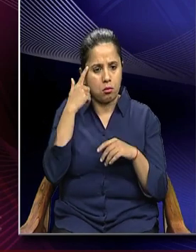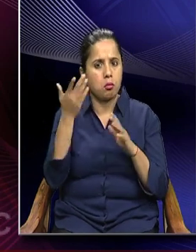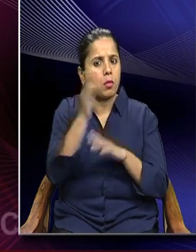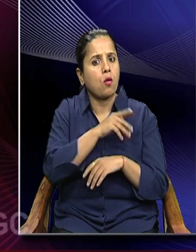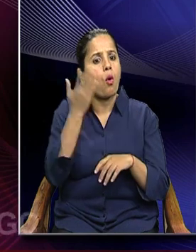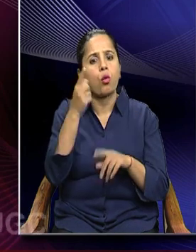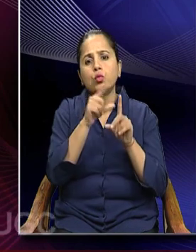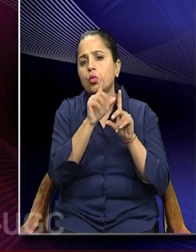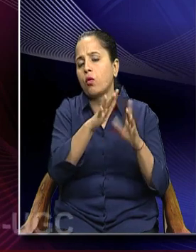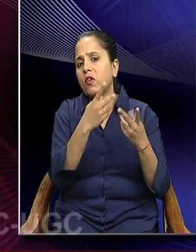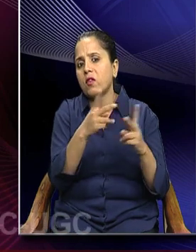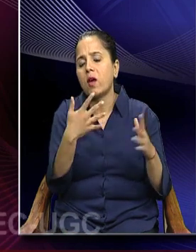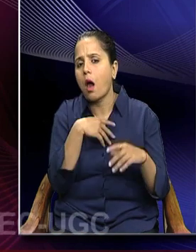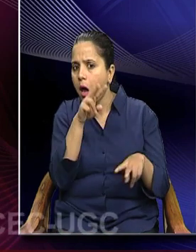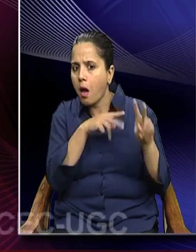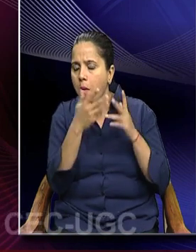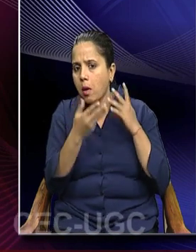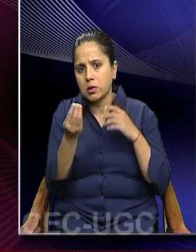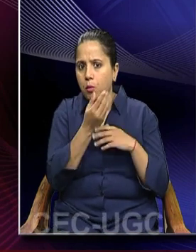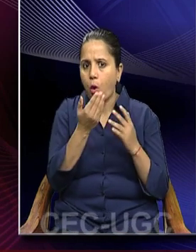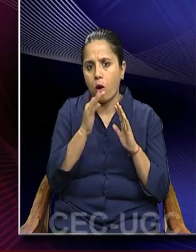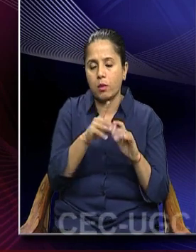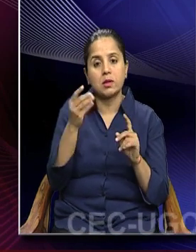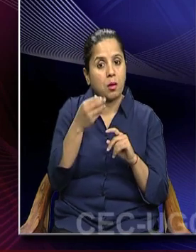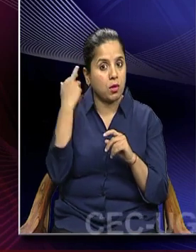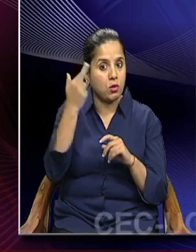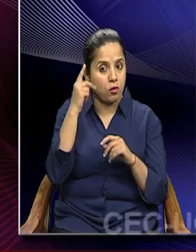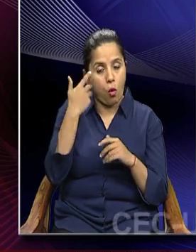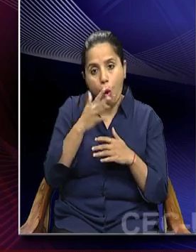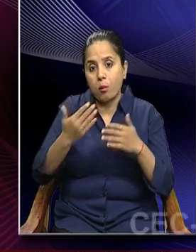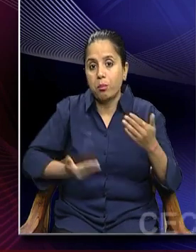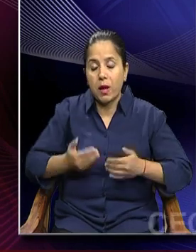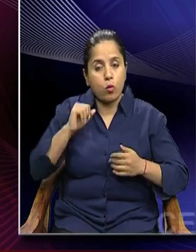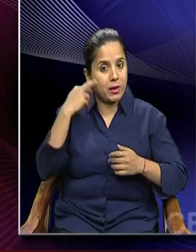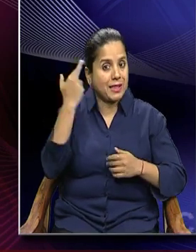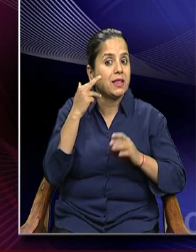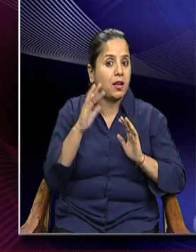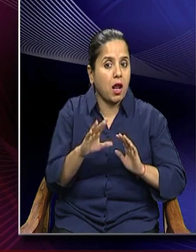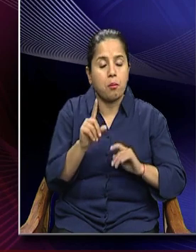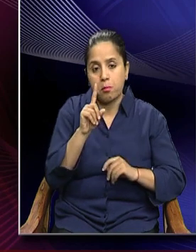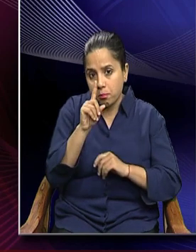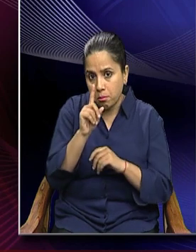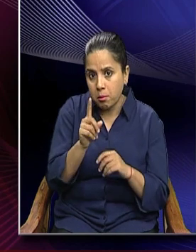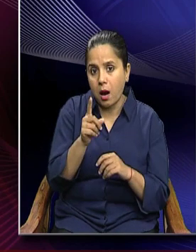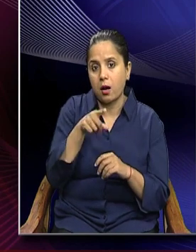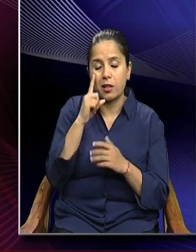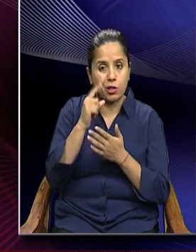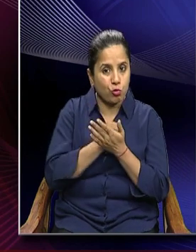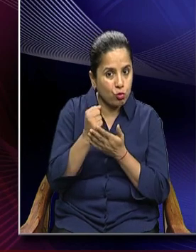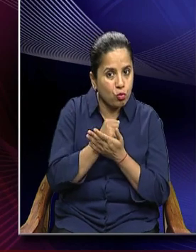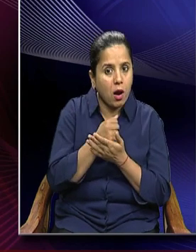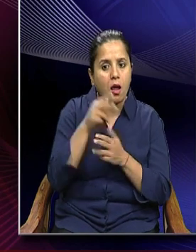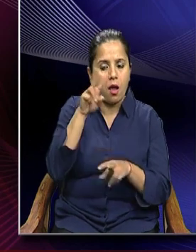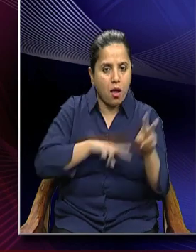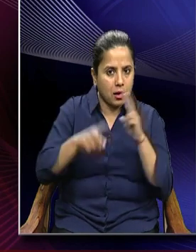previous events and that there were specific causes for every behavior. Although these attempts to